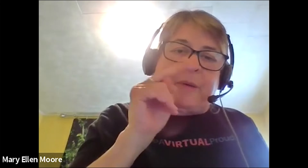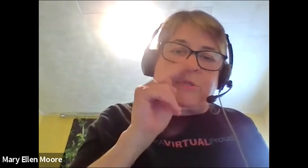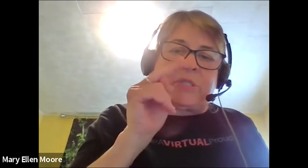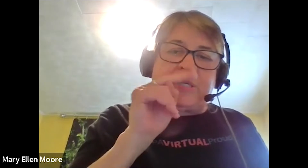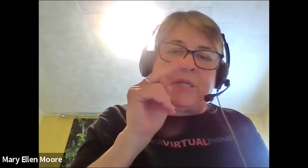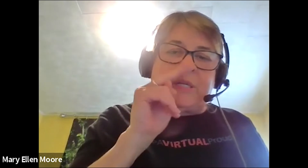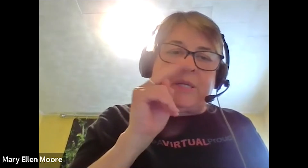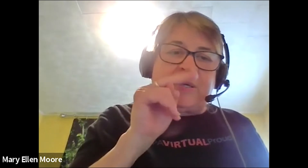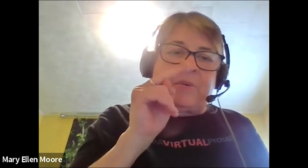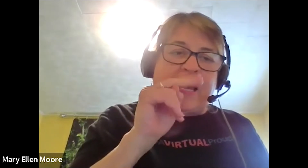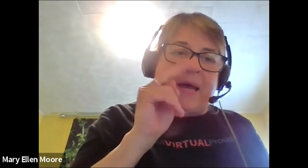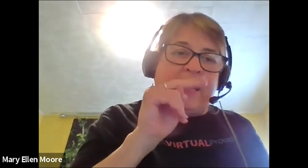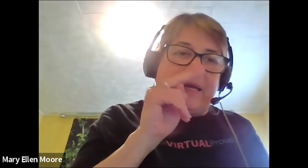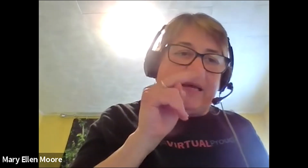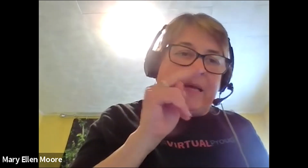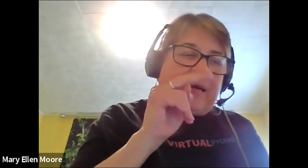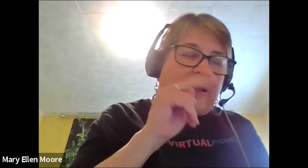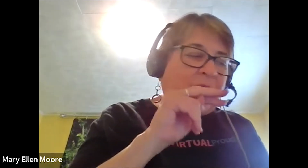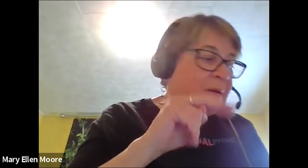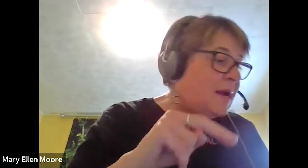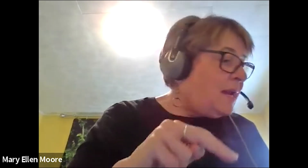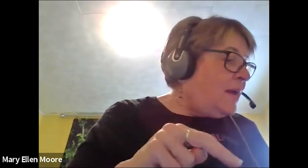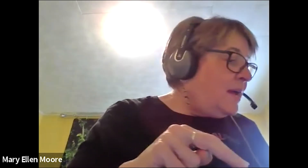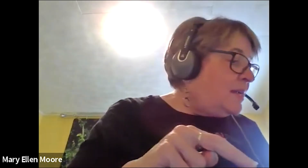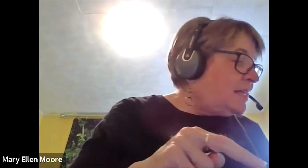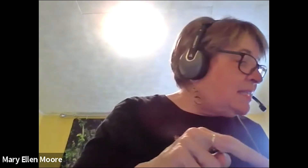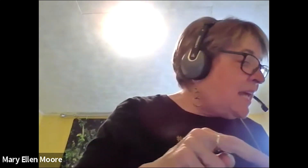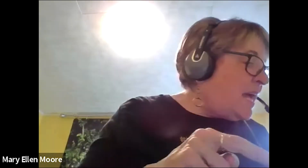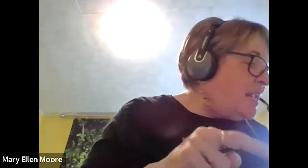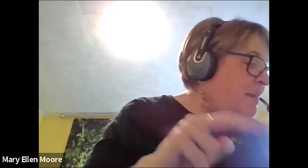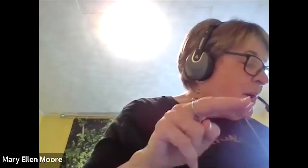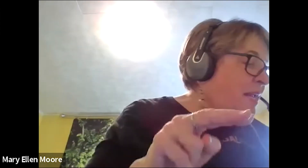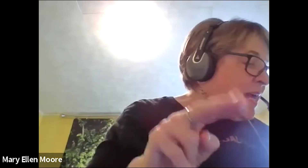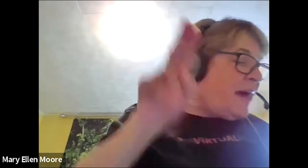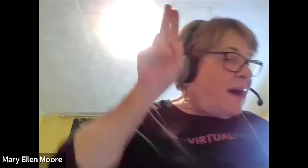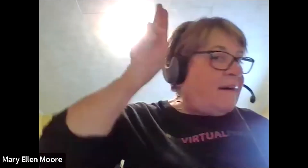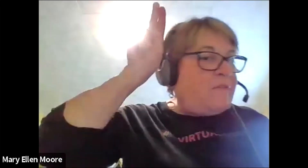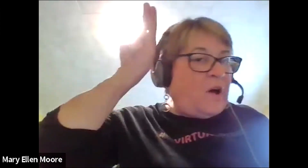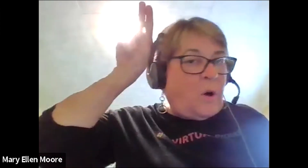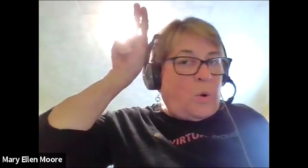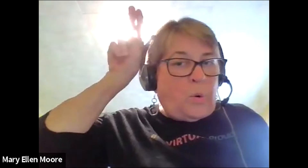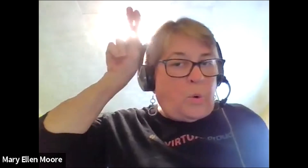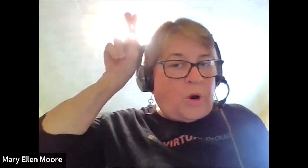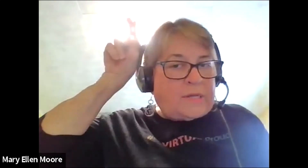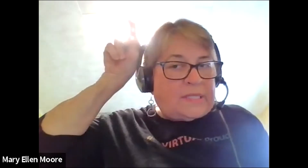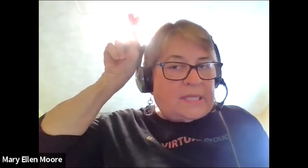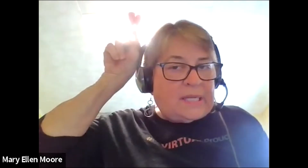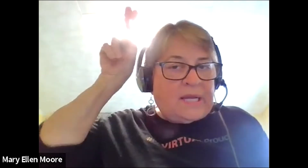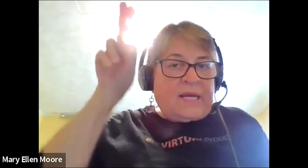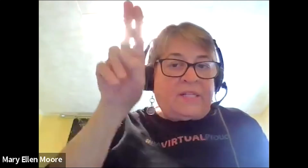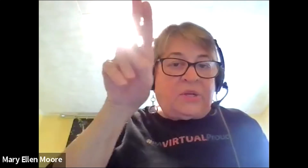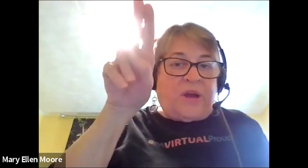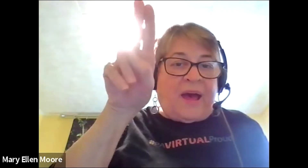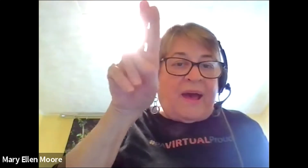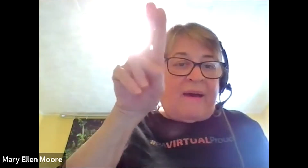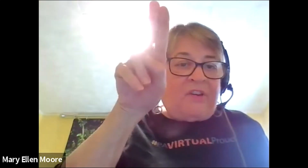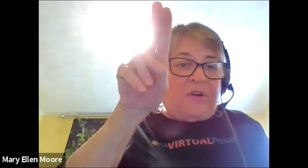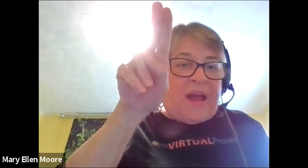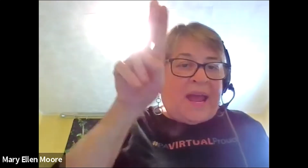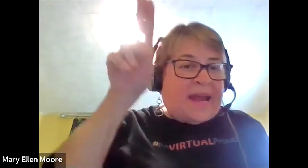mouse. Okay, all right. Does anybody have a horse? So you have your